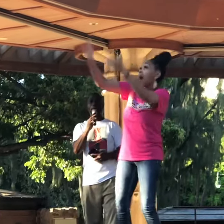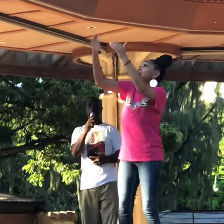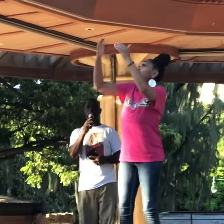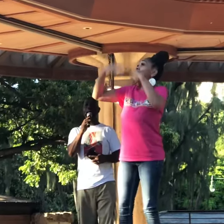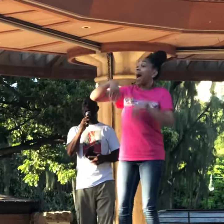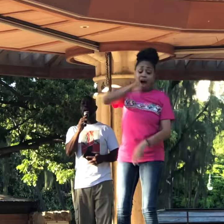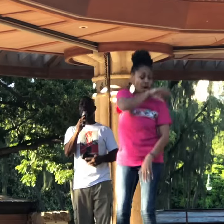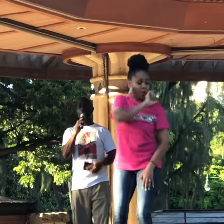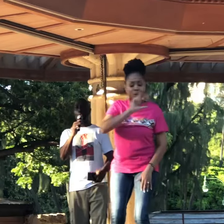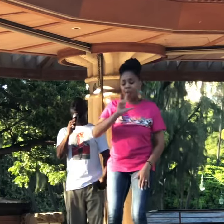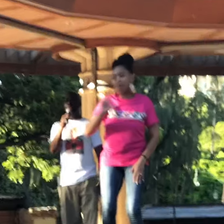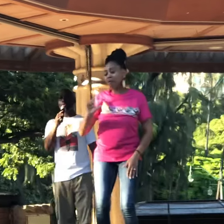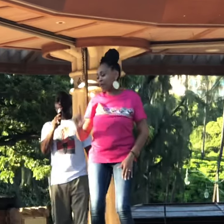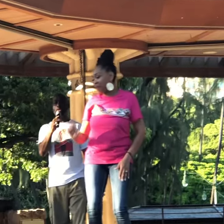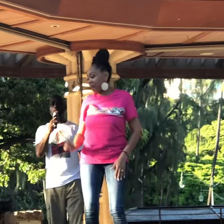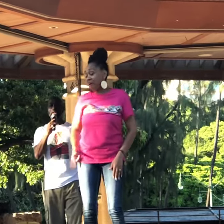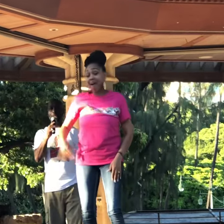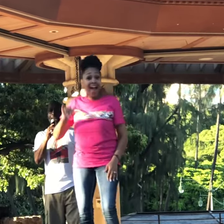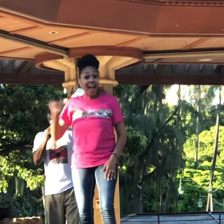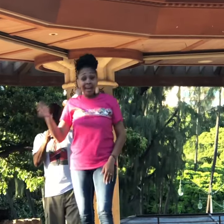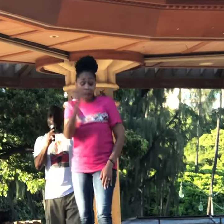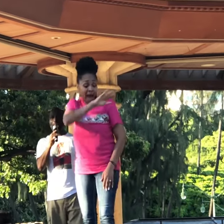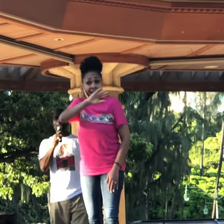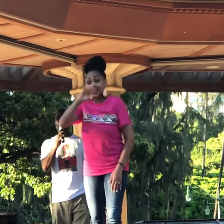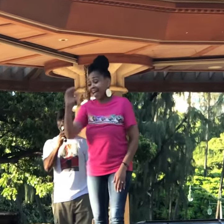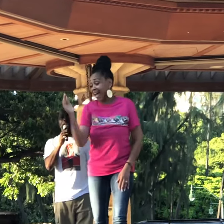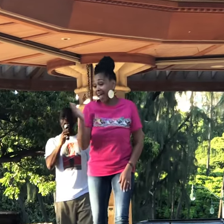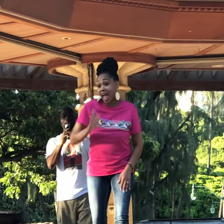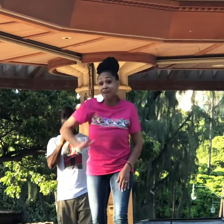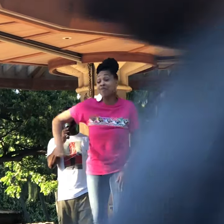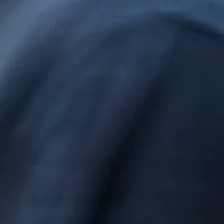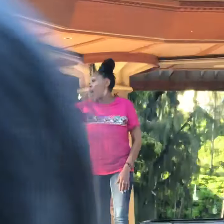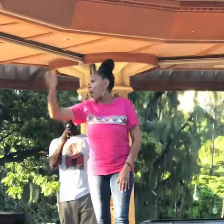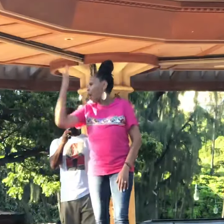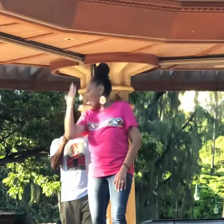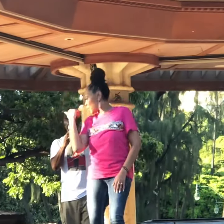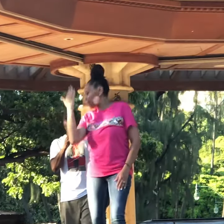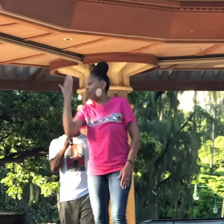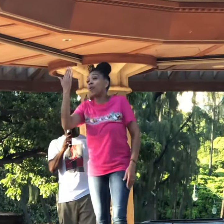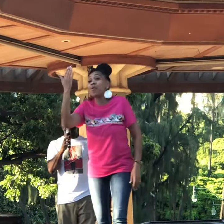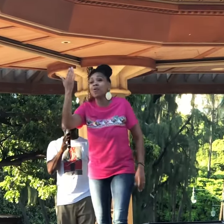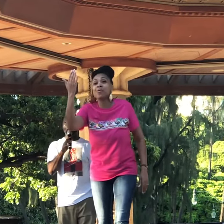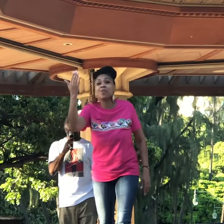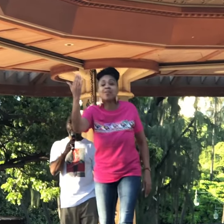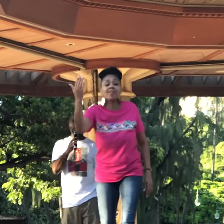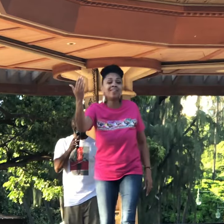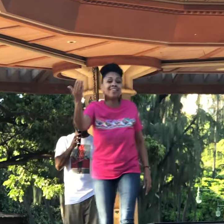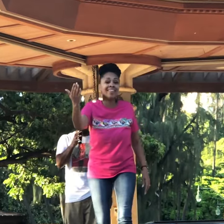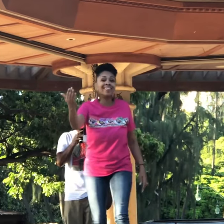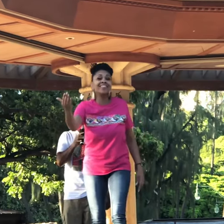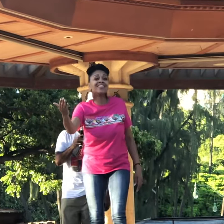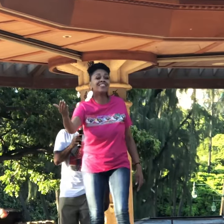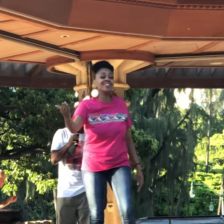So come now, Lord, like never